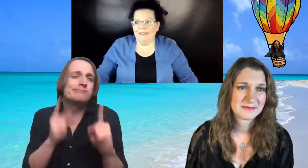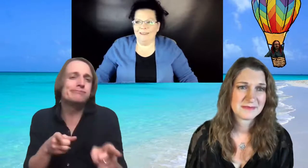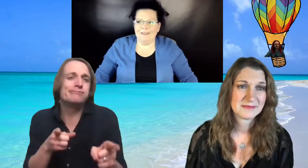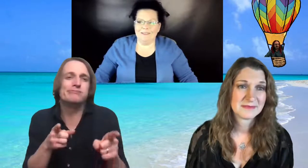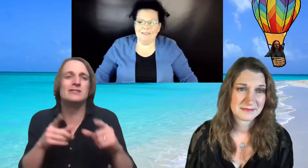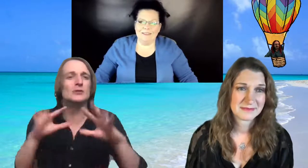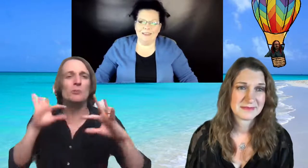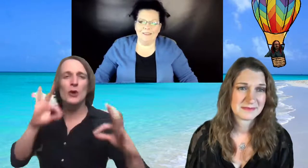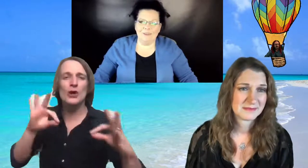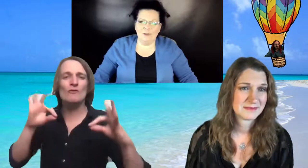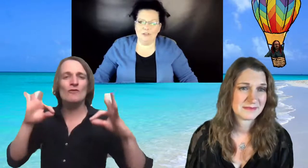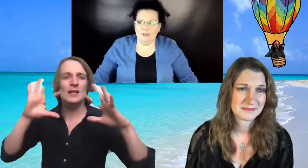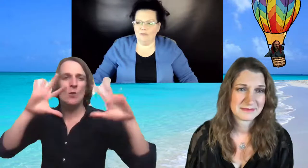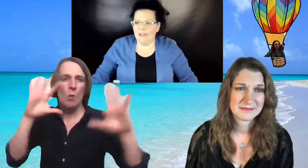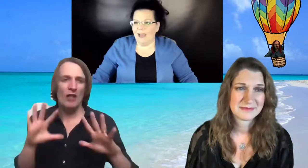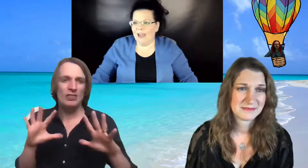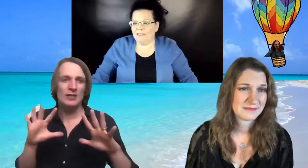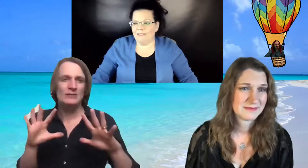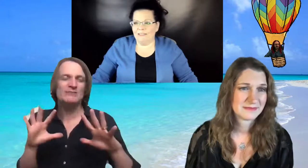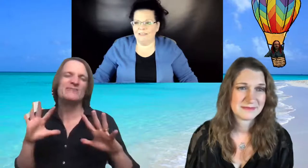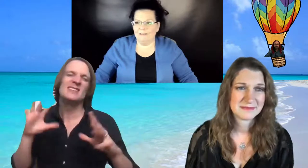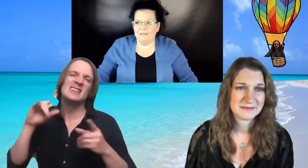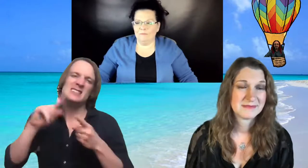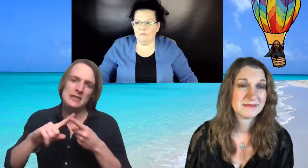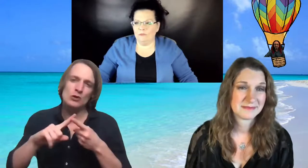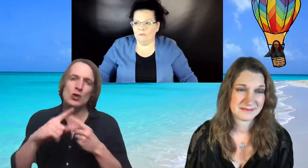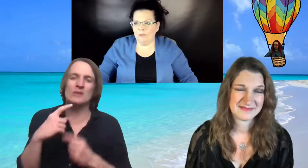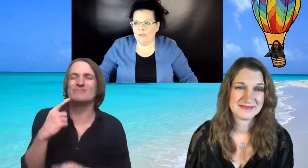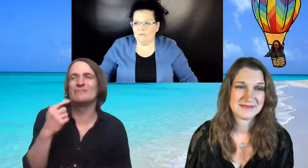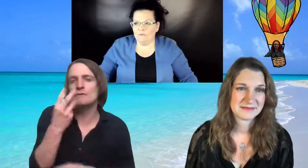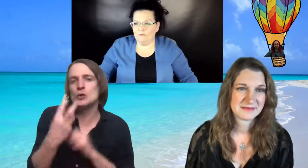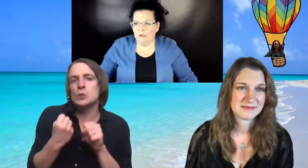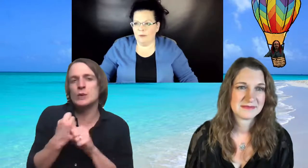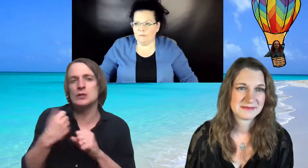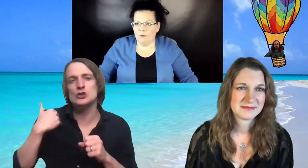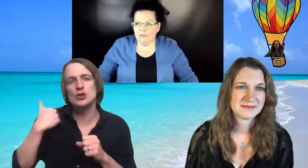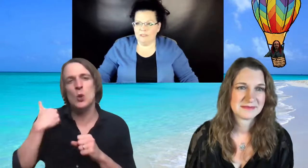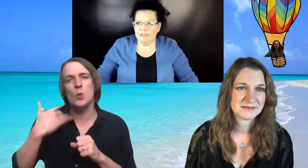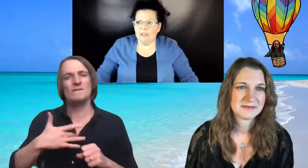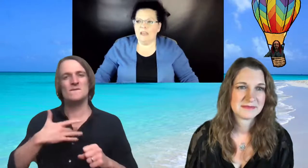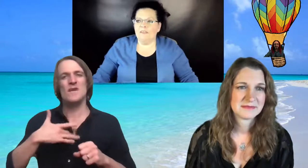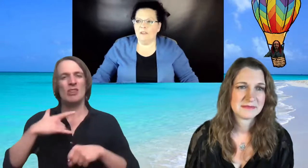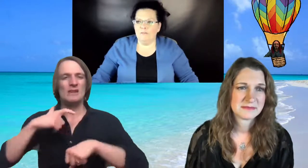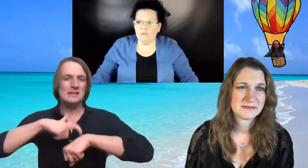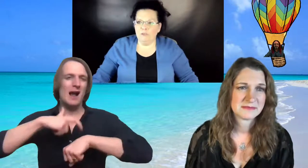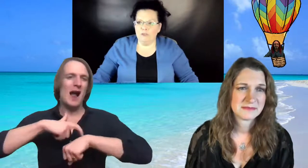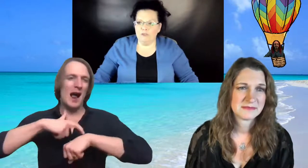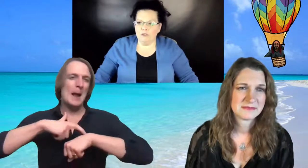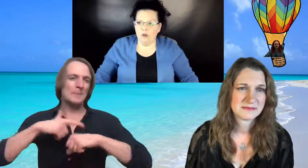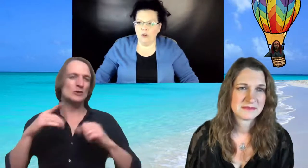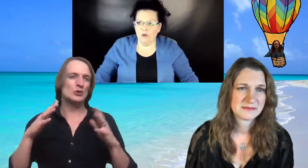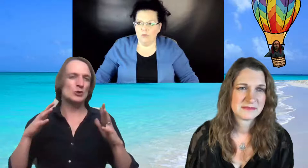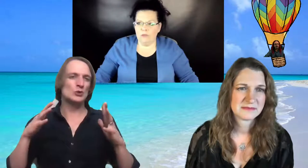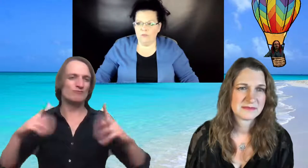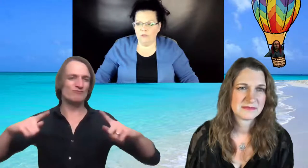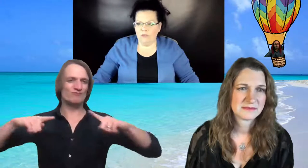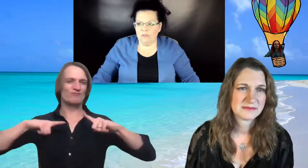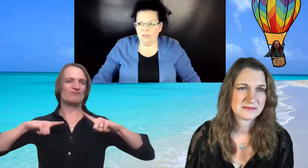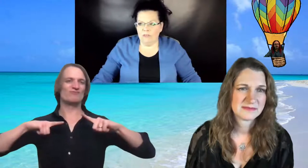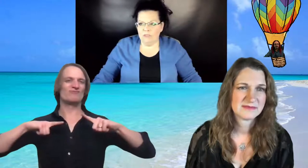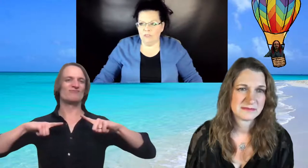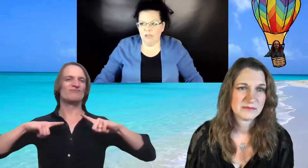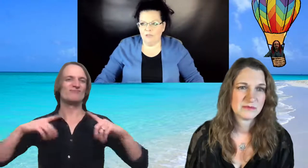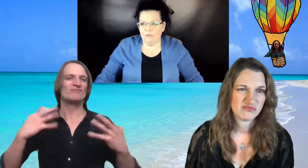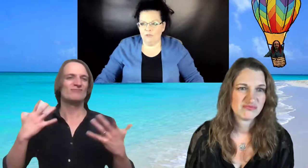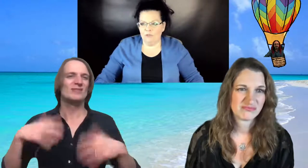boating and just stayed on the ocean and relaxed and let the waves come up to us. And then a few years ago, we felt